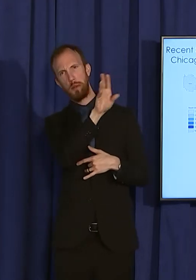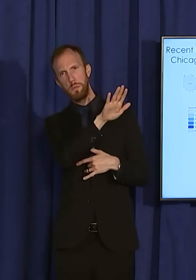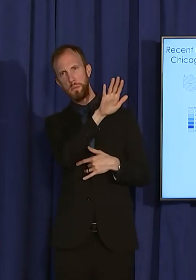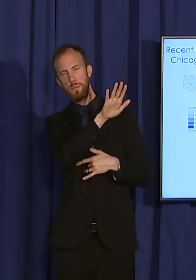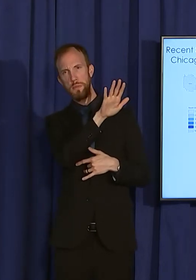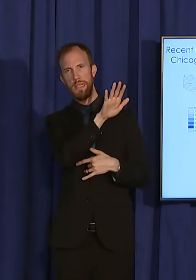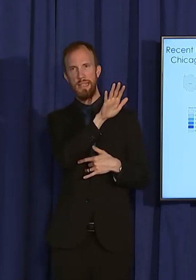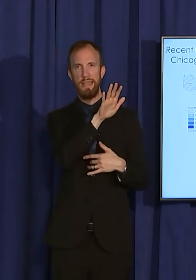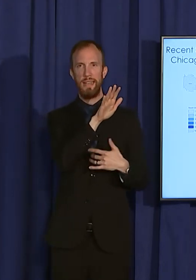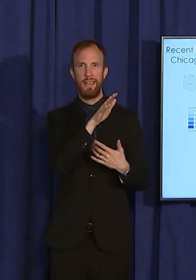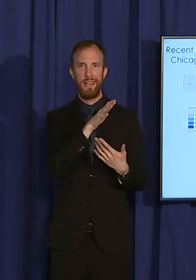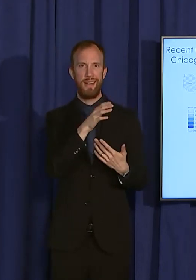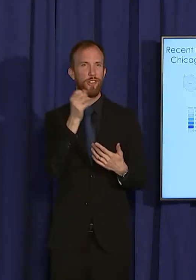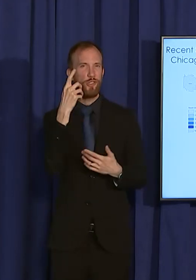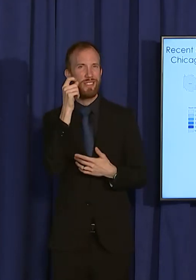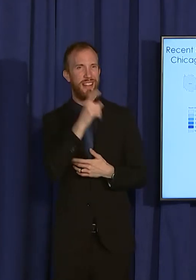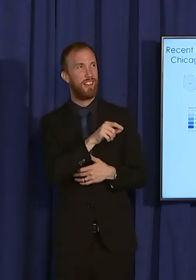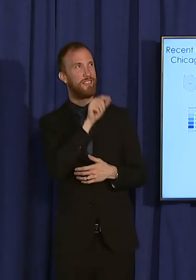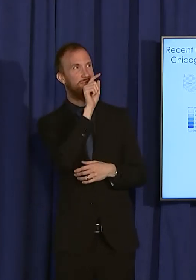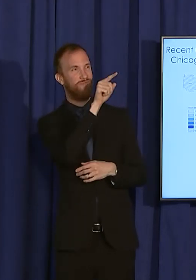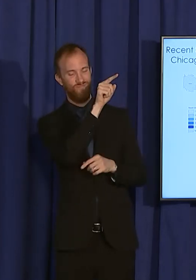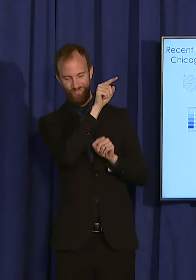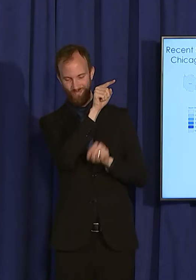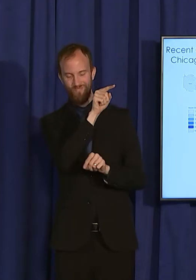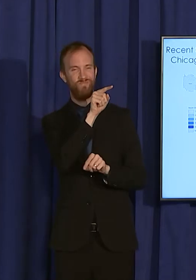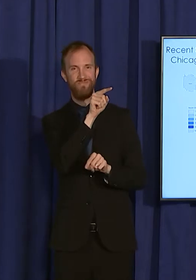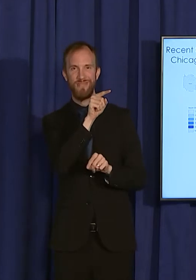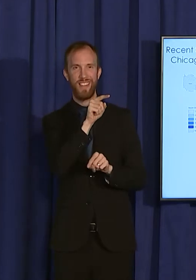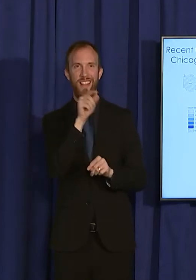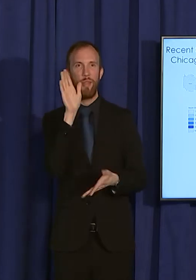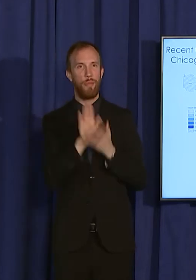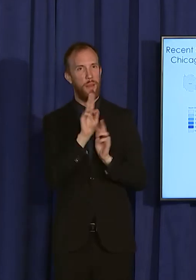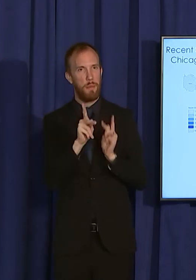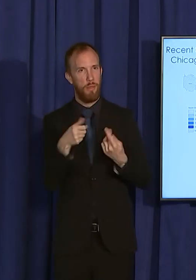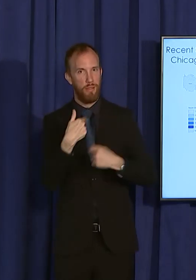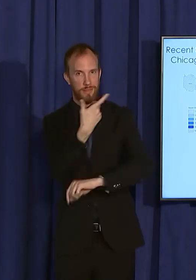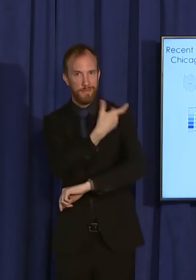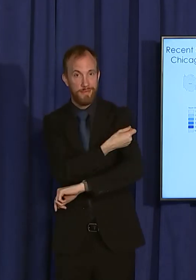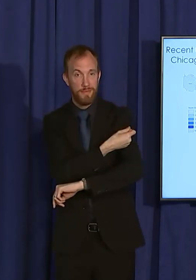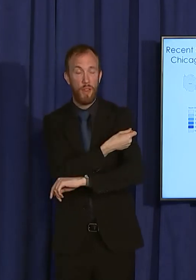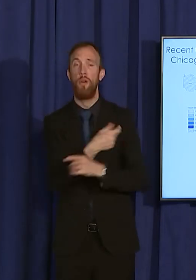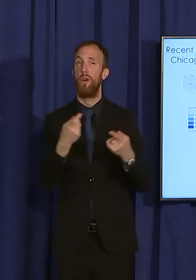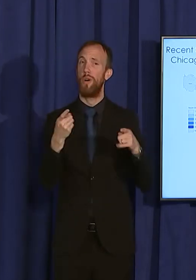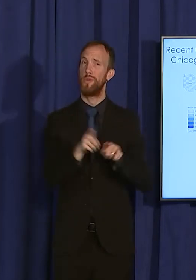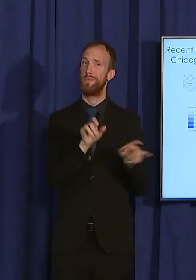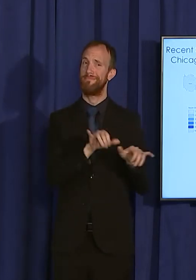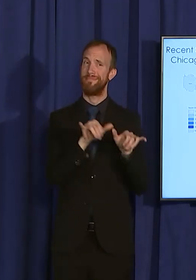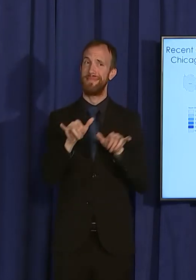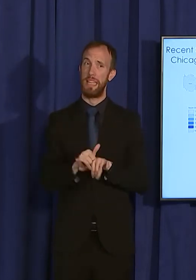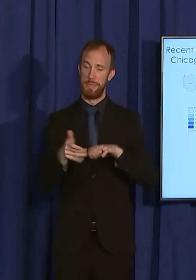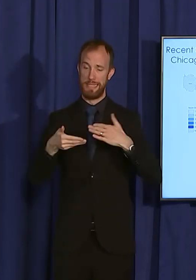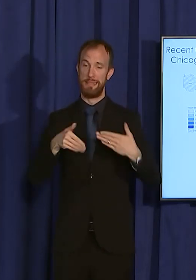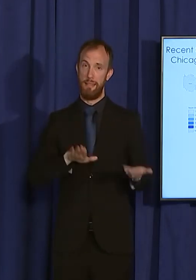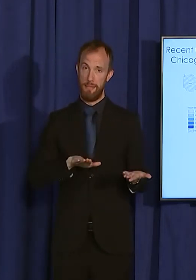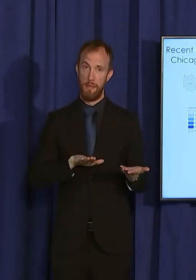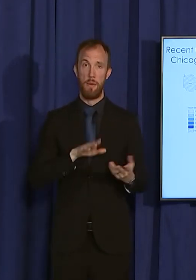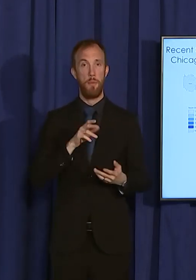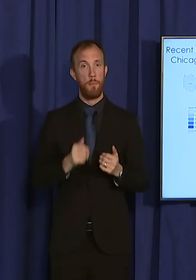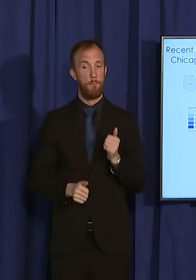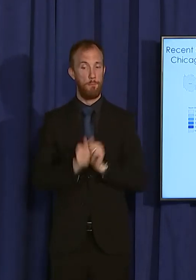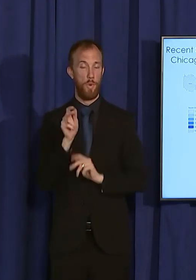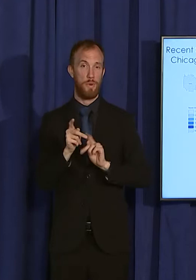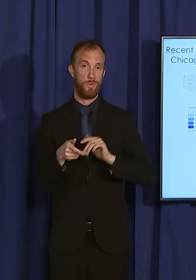match there with areas that are less vaccinated. And then if we look at deaths, also seeing more concentration on the south side as well as some on the northwest